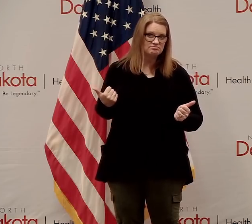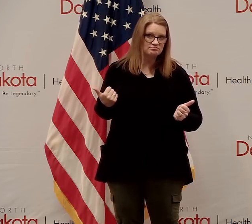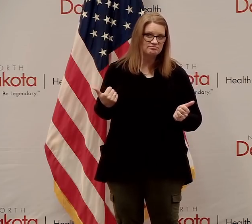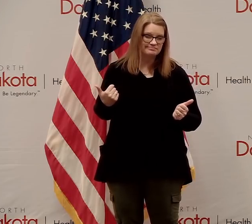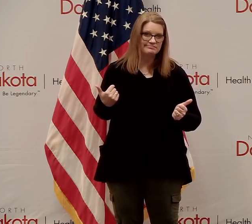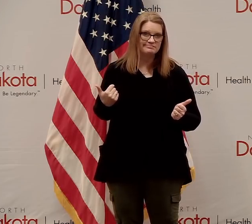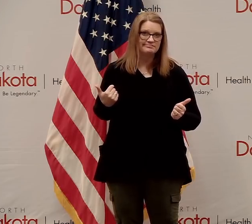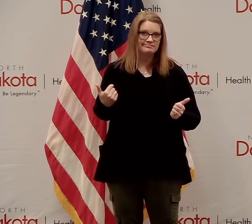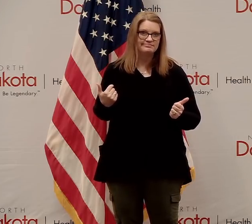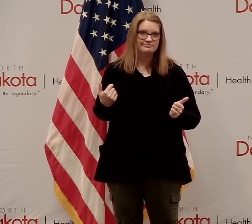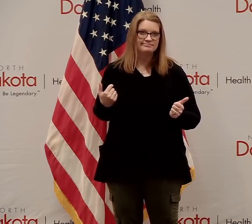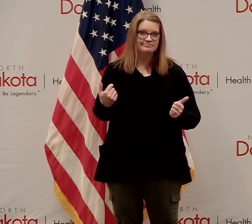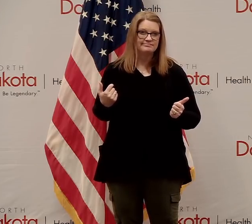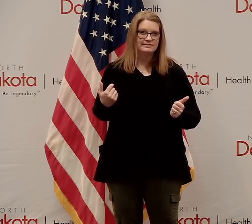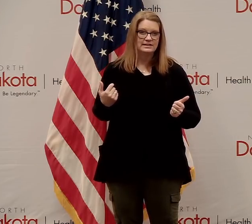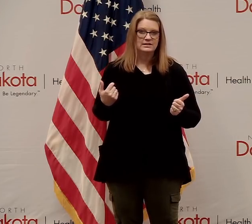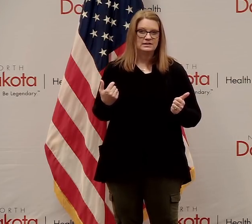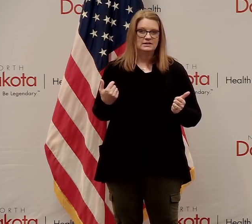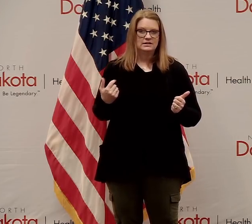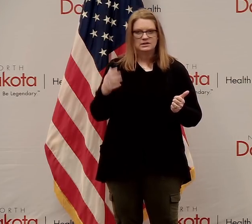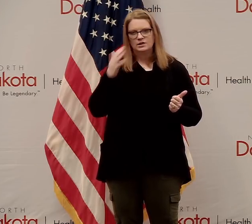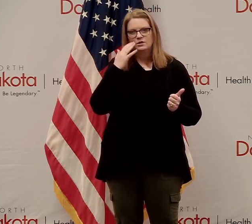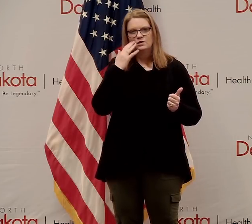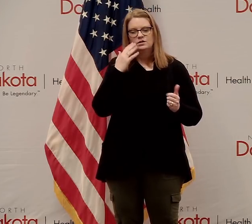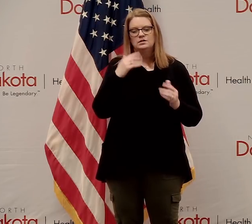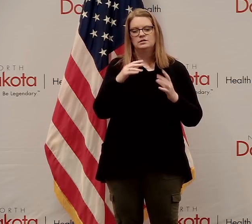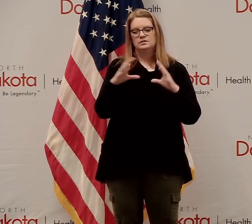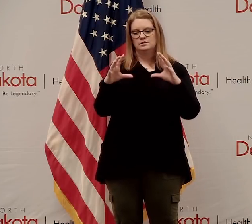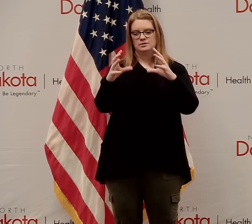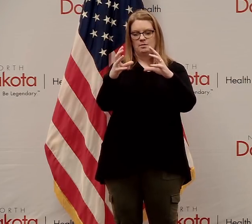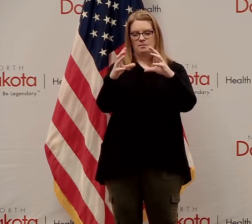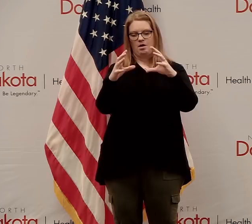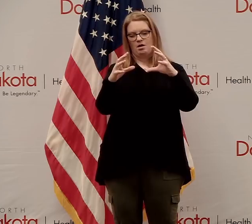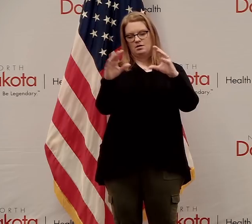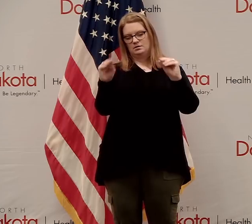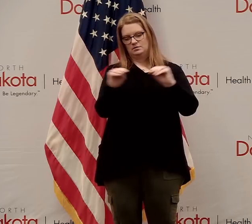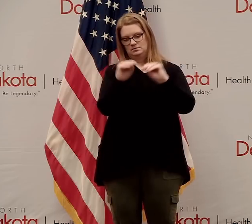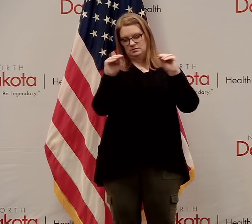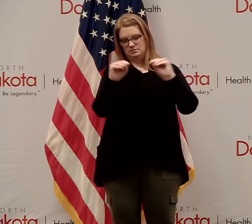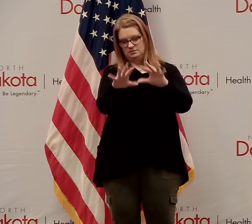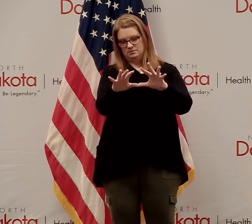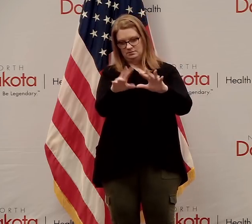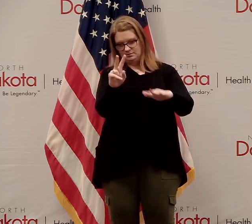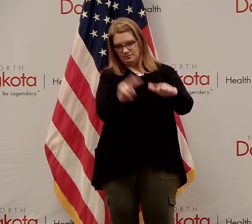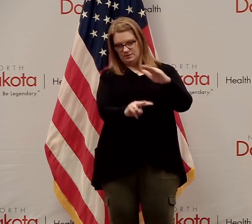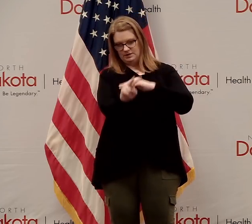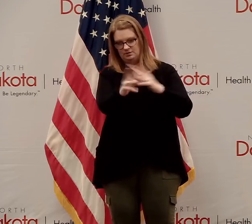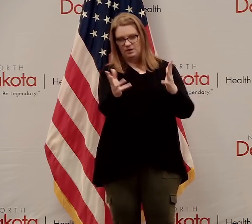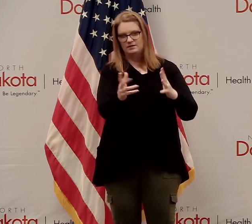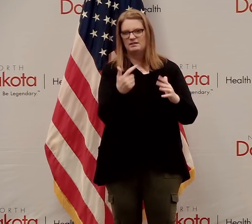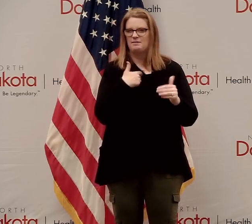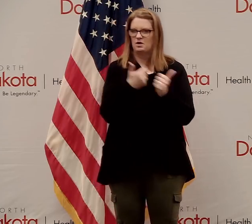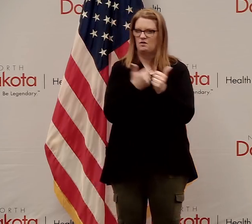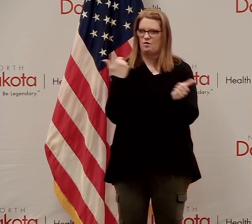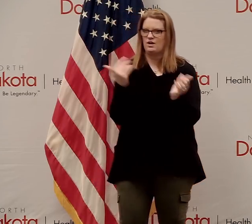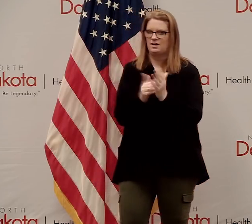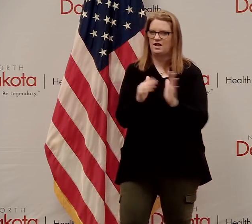trying to be a crystal ball reader every day here. I'll avoid that again today and just say that